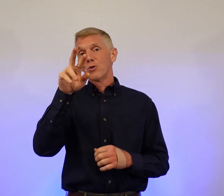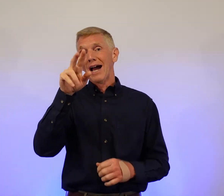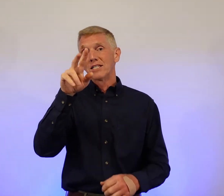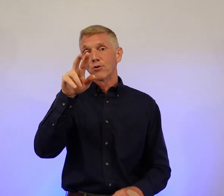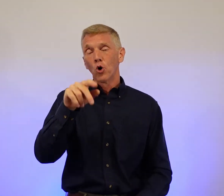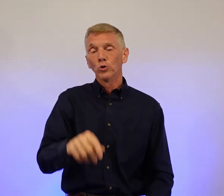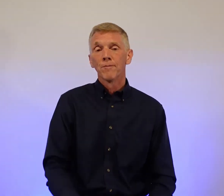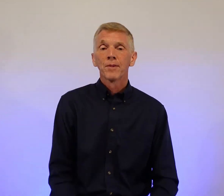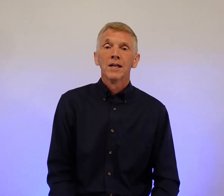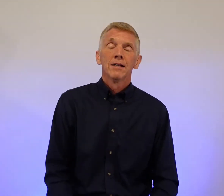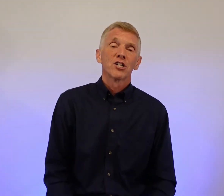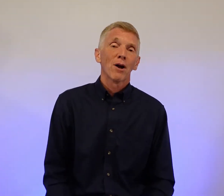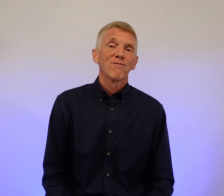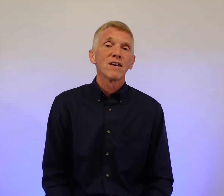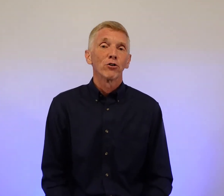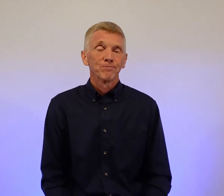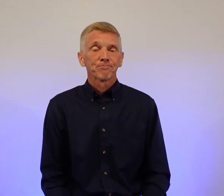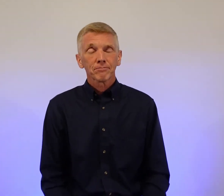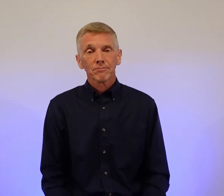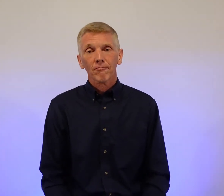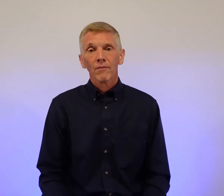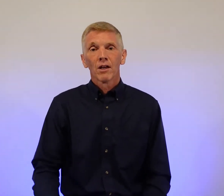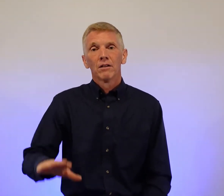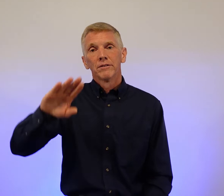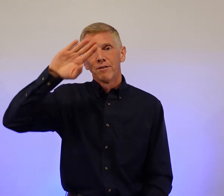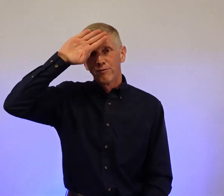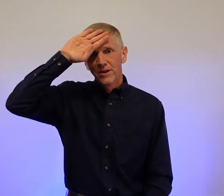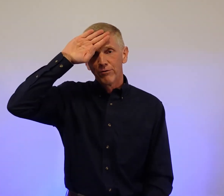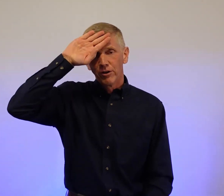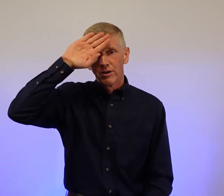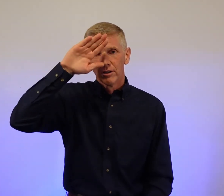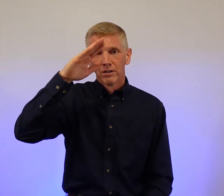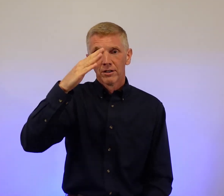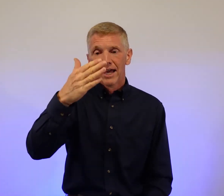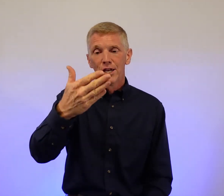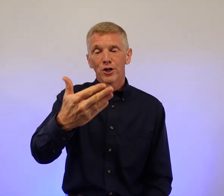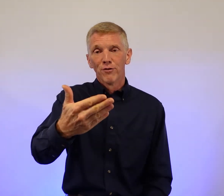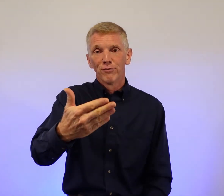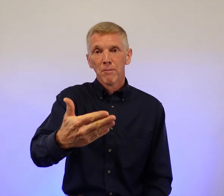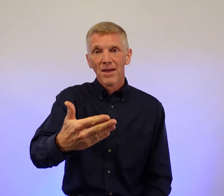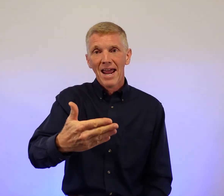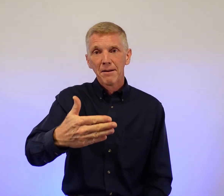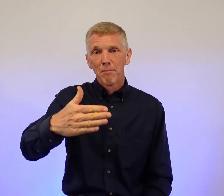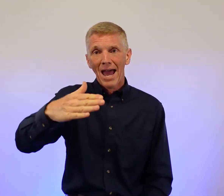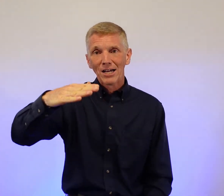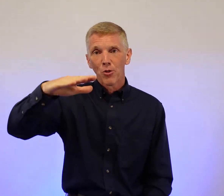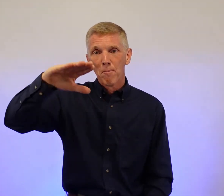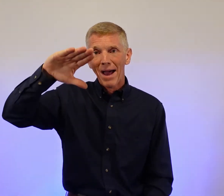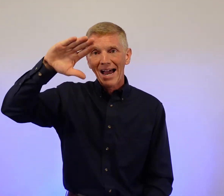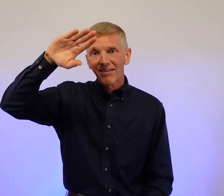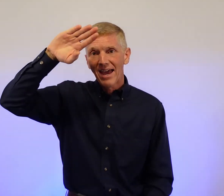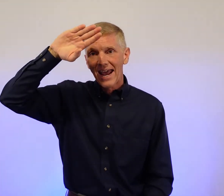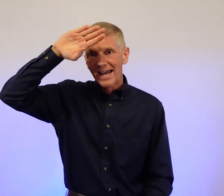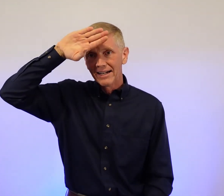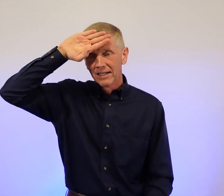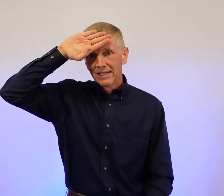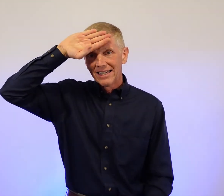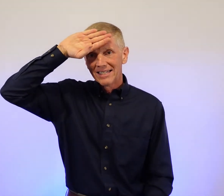kinds of cold. Let's try fever. Fever. Okay, you're going to flip the hand back so the back of the hand is on